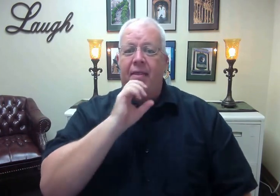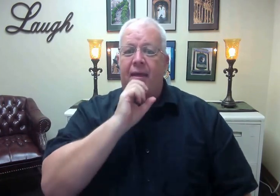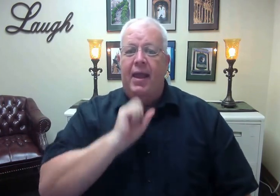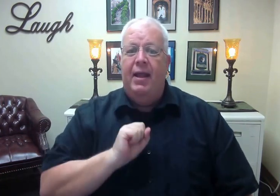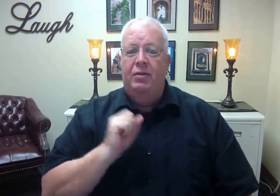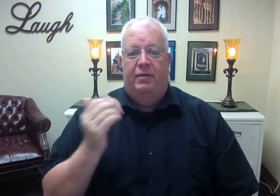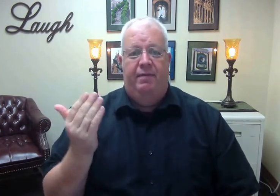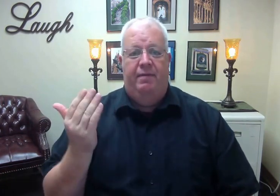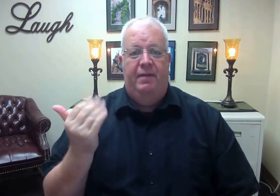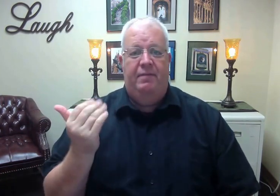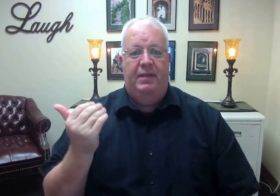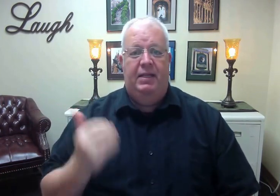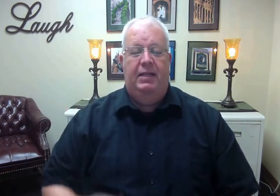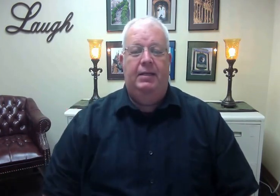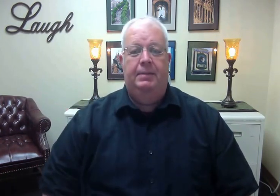15.